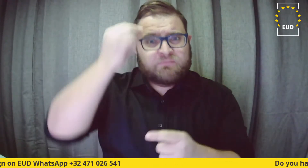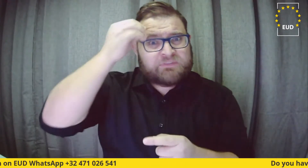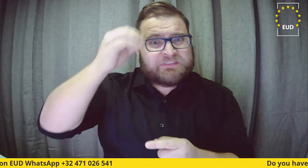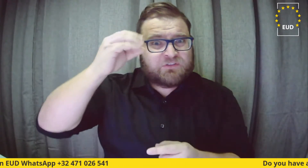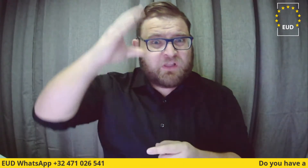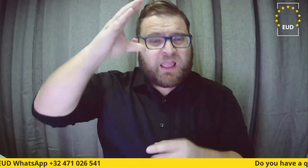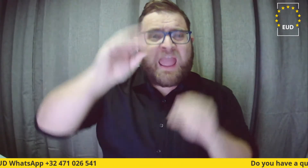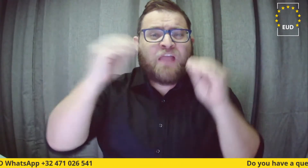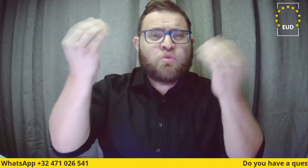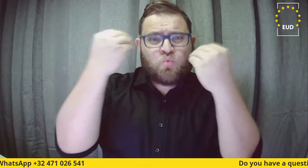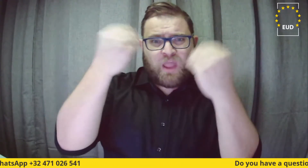Also, as you know,